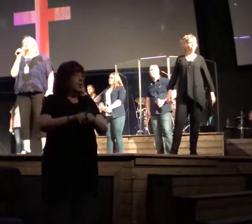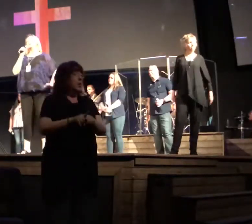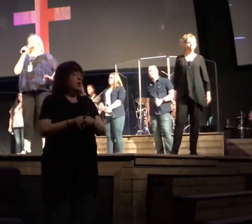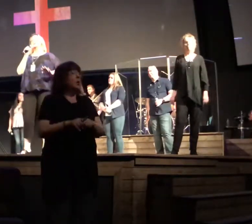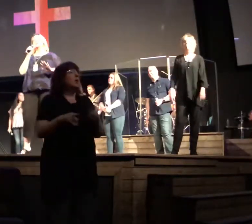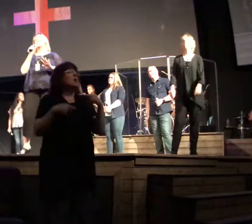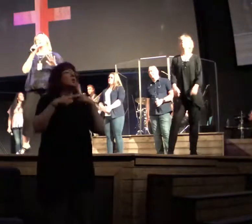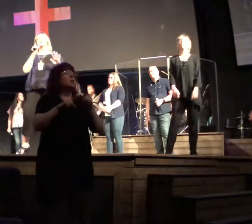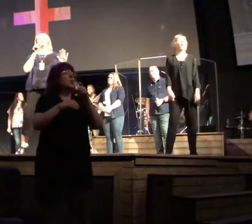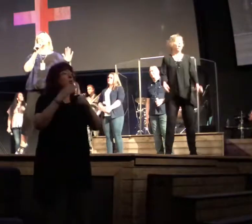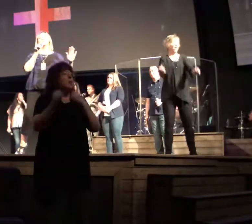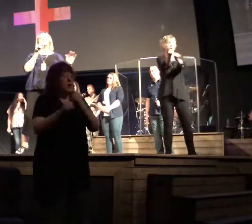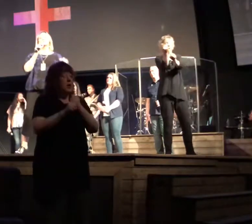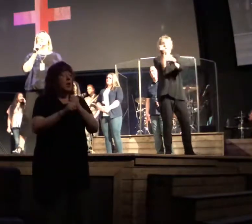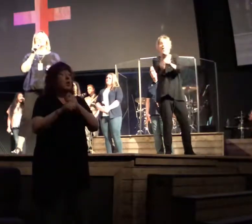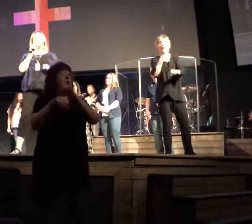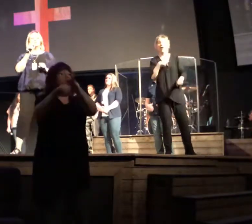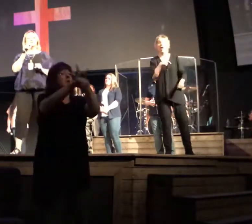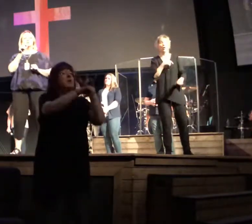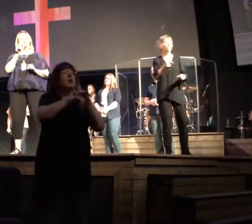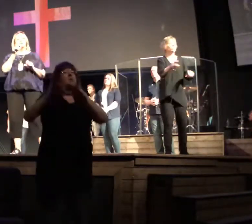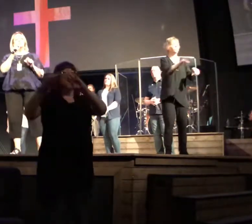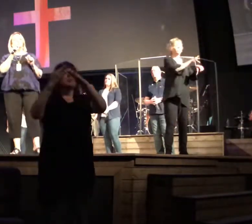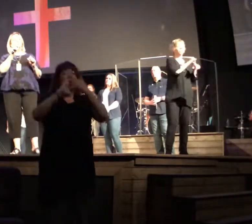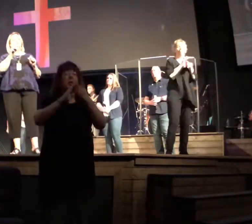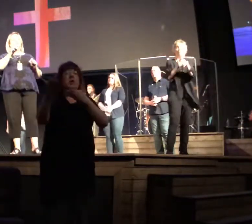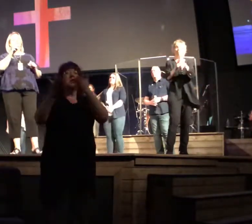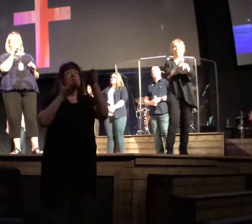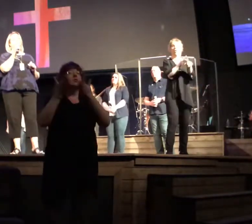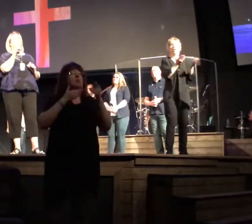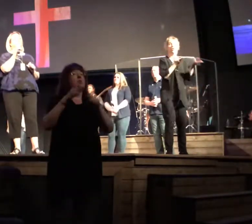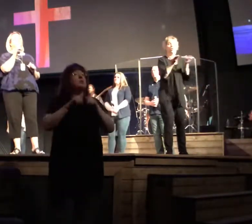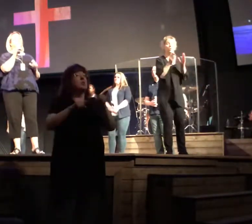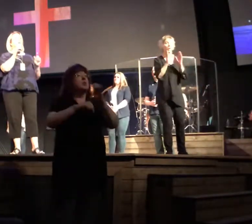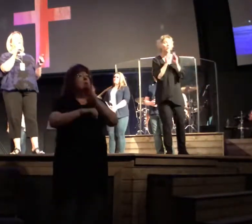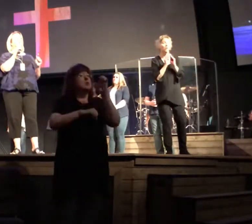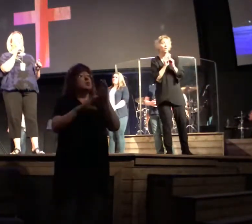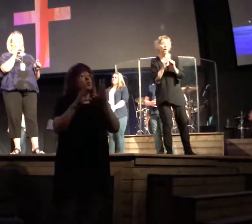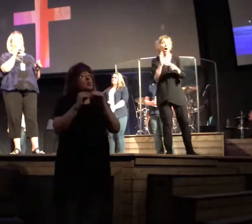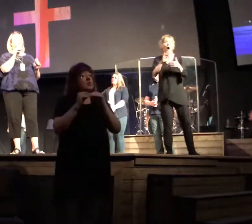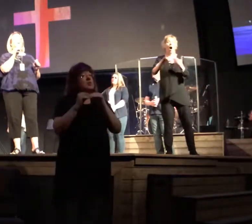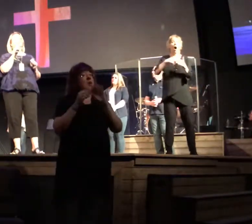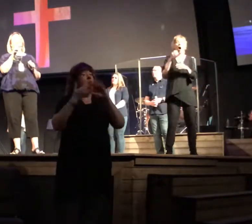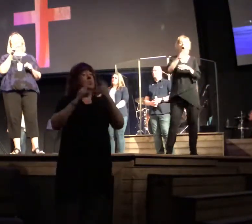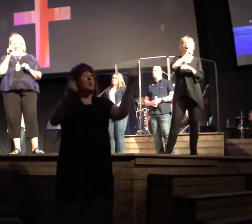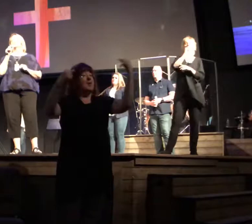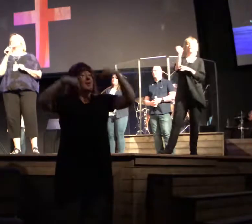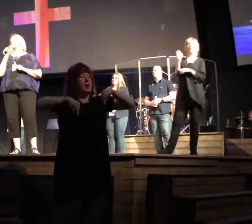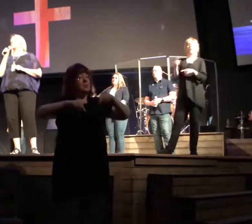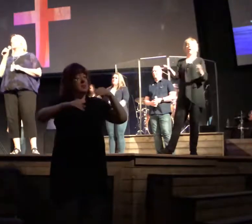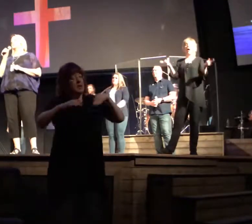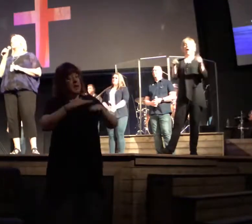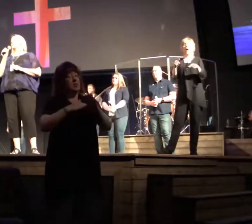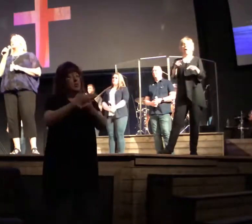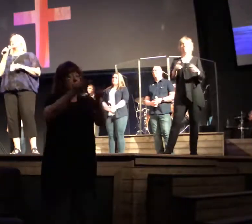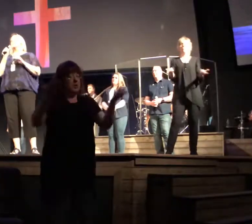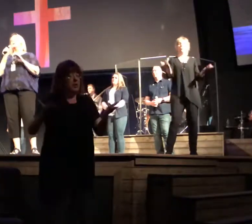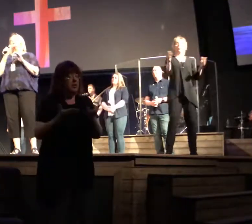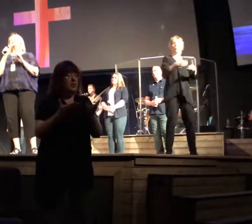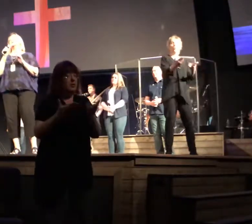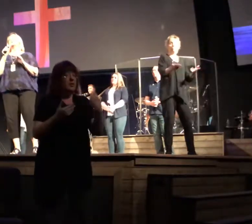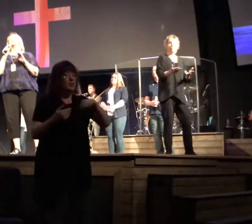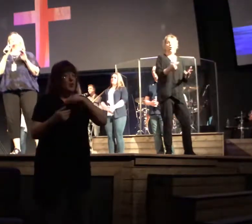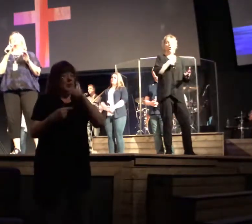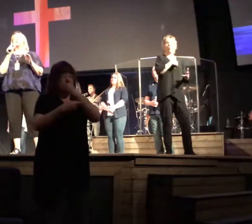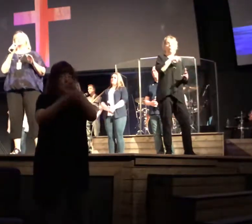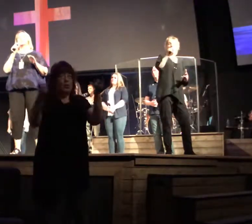And throughout the year, we go and we serve our community. But during the Easter services, our community walks through our doors. So we